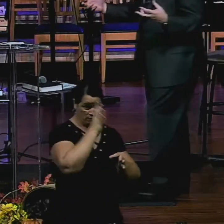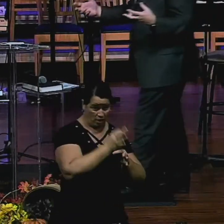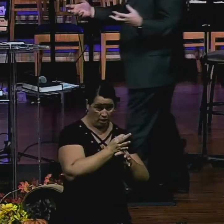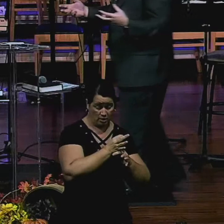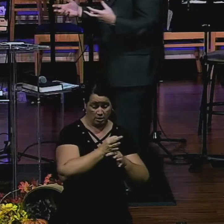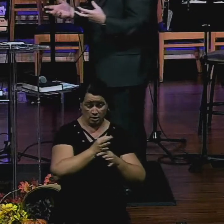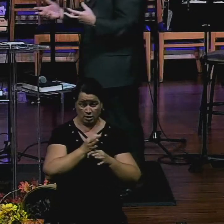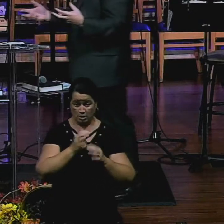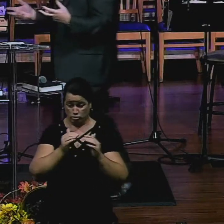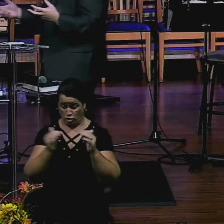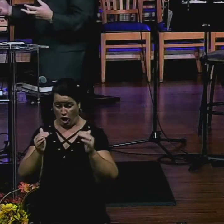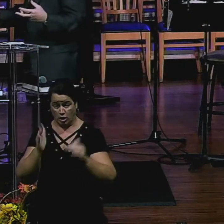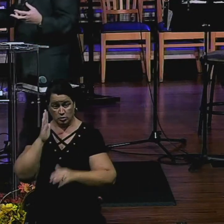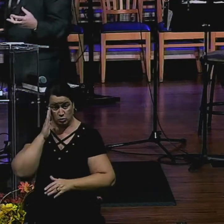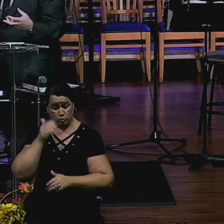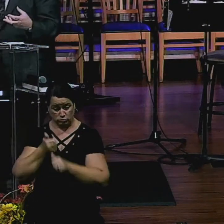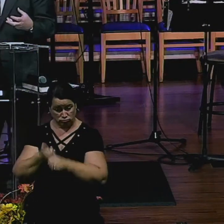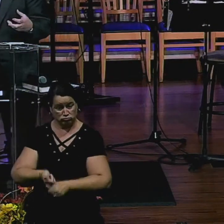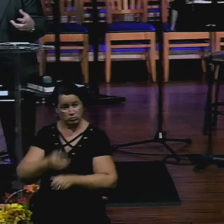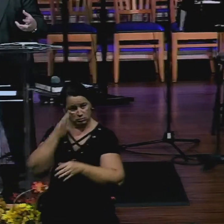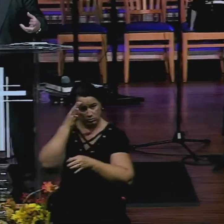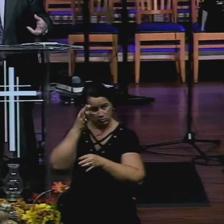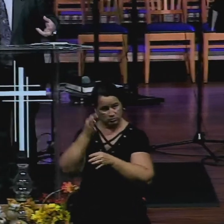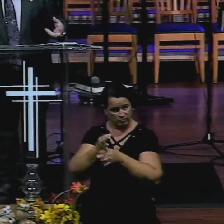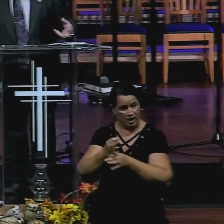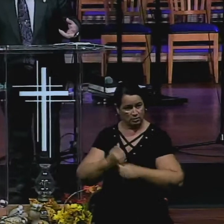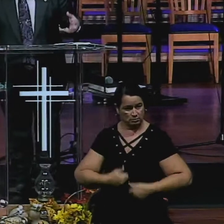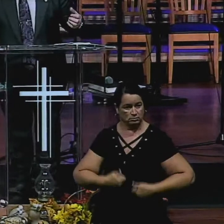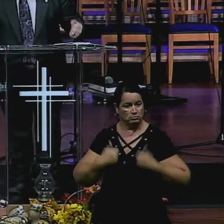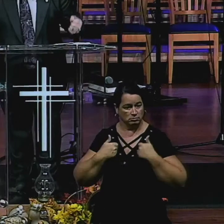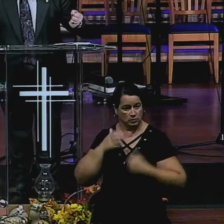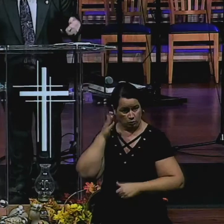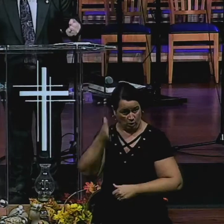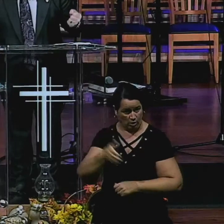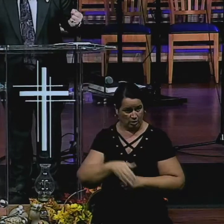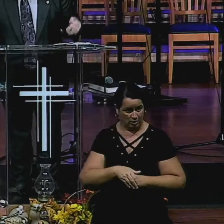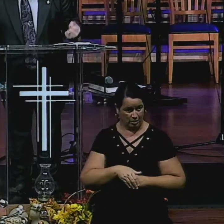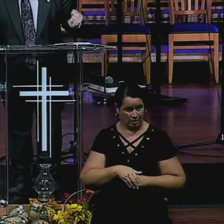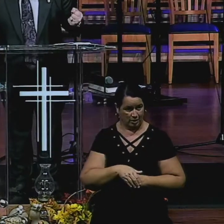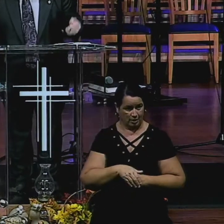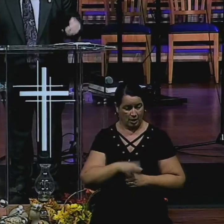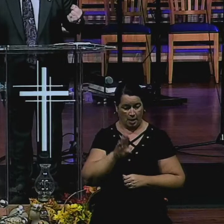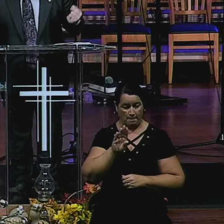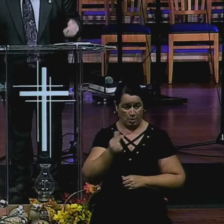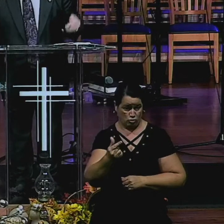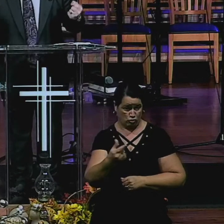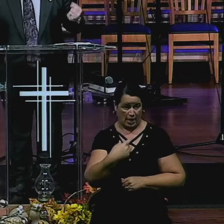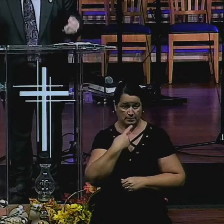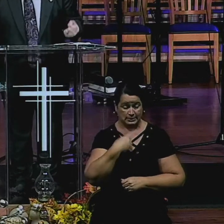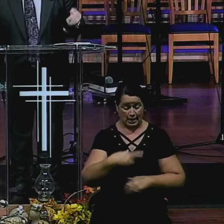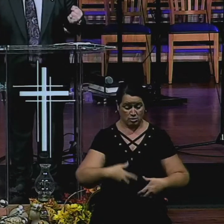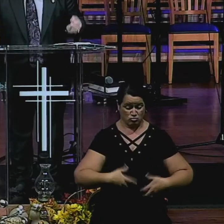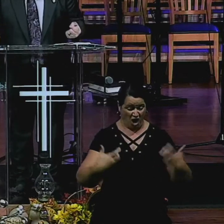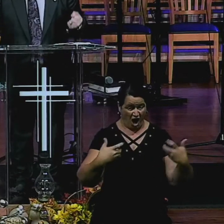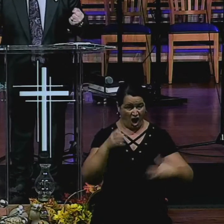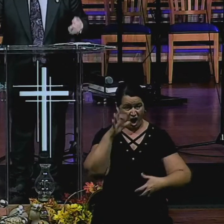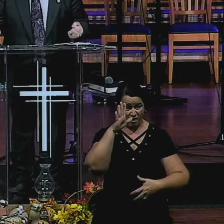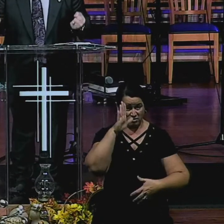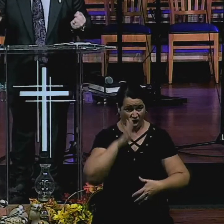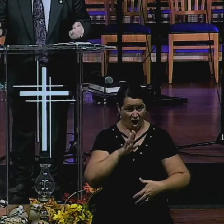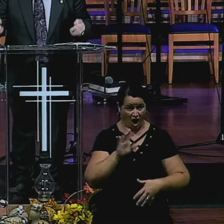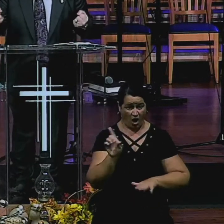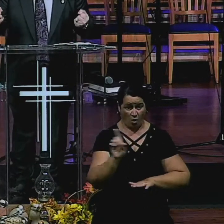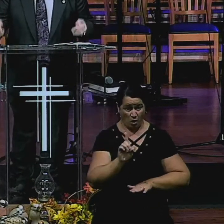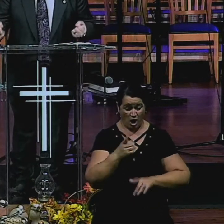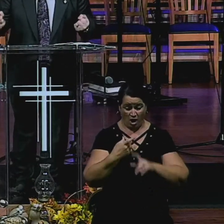faith. And he went on to say these words, for the wrath of God is revealed